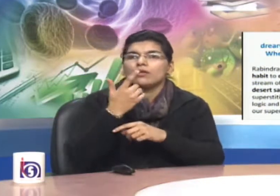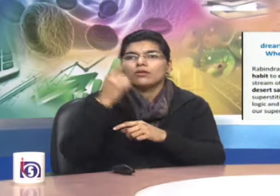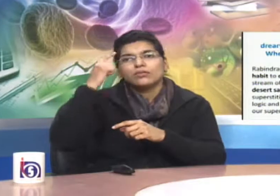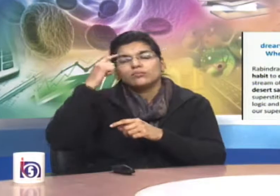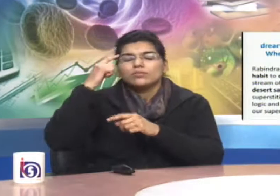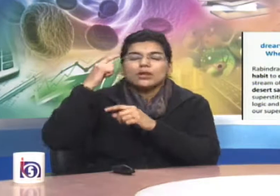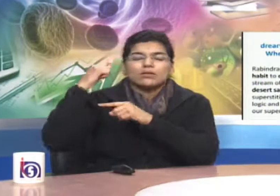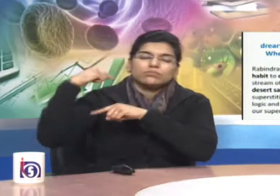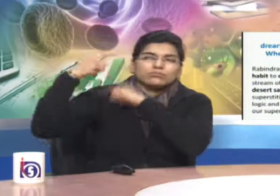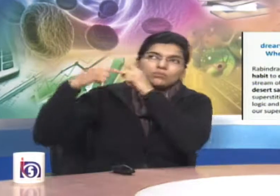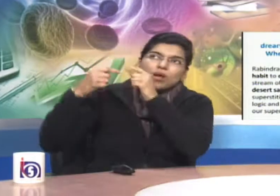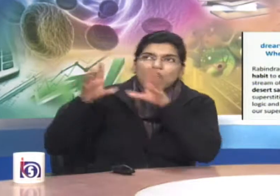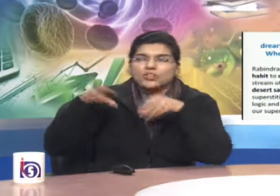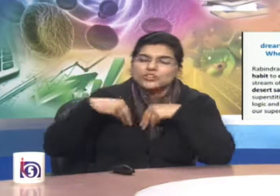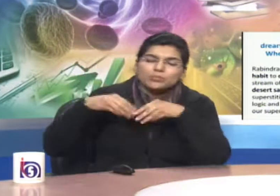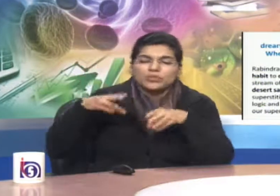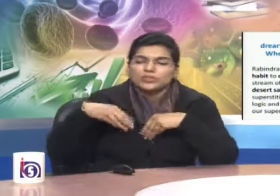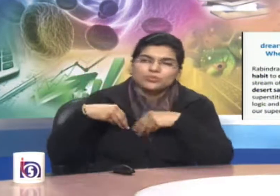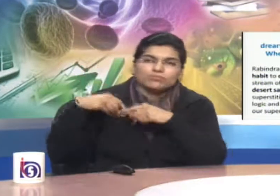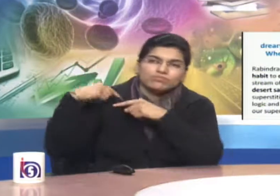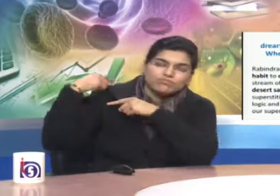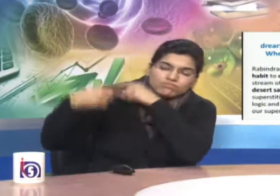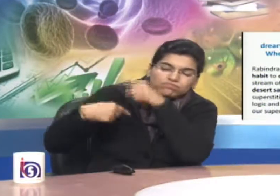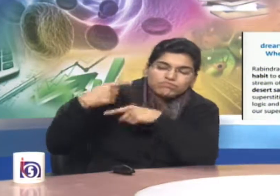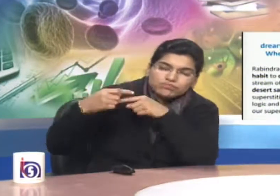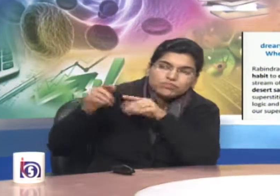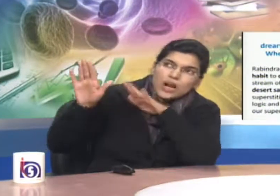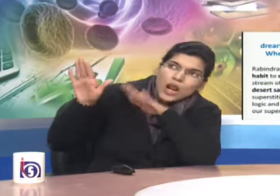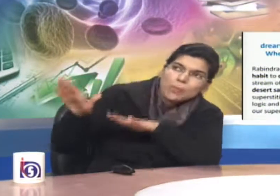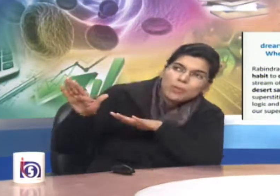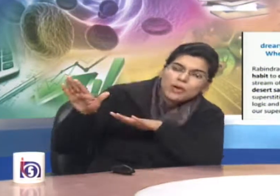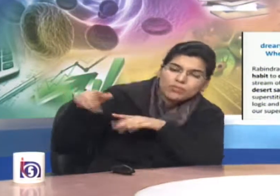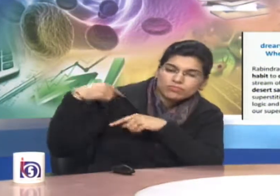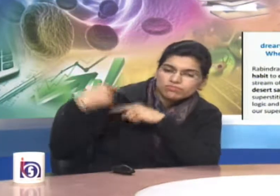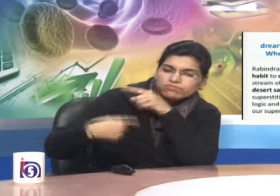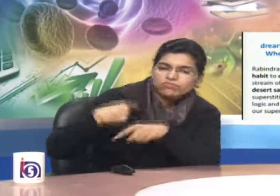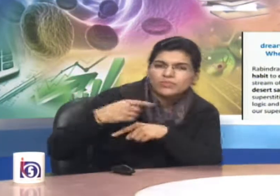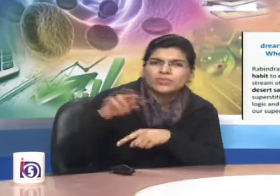you should not be blindly following the superstitions.